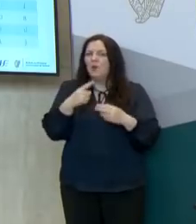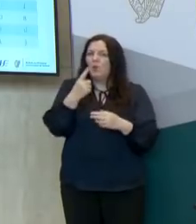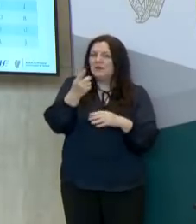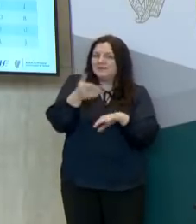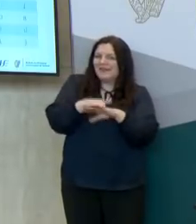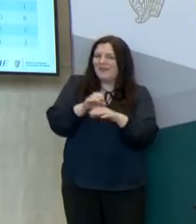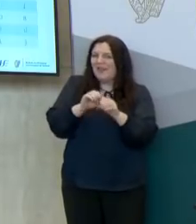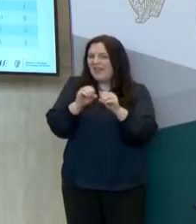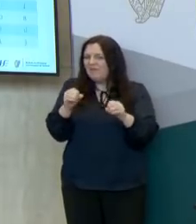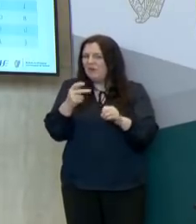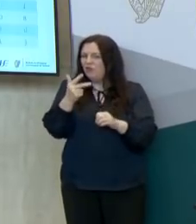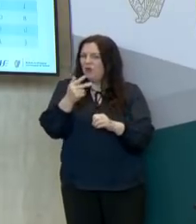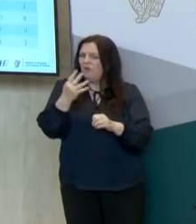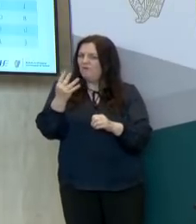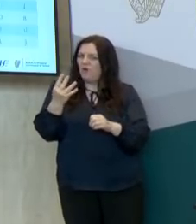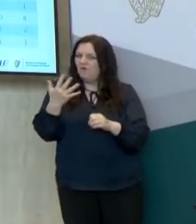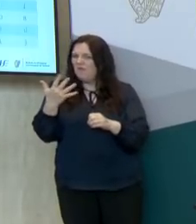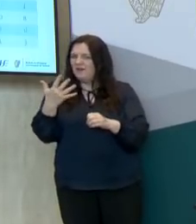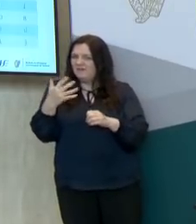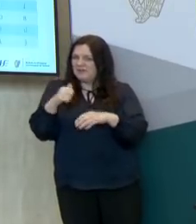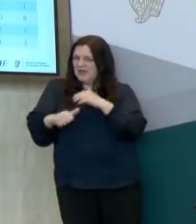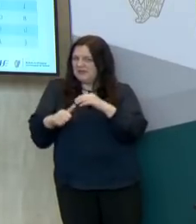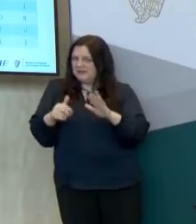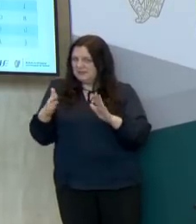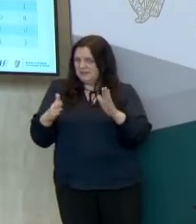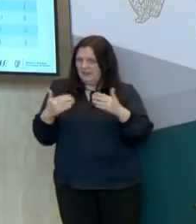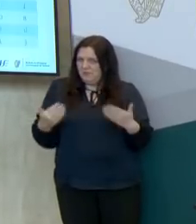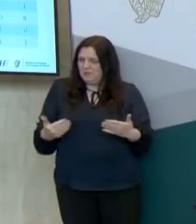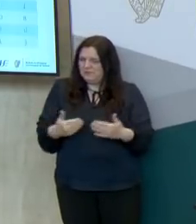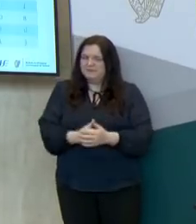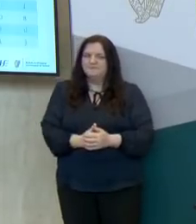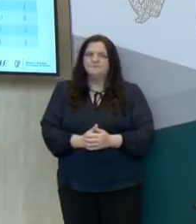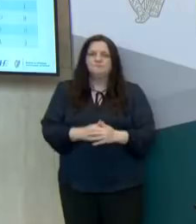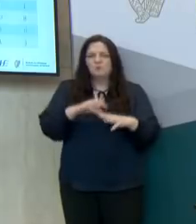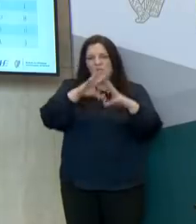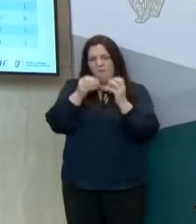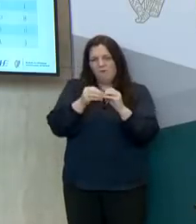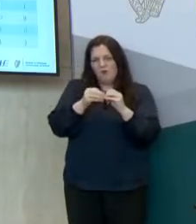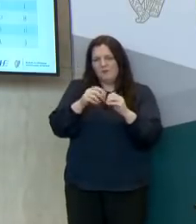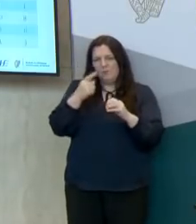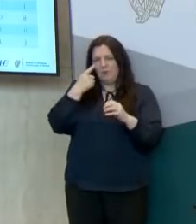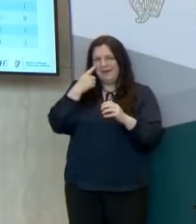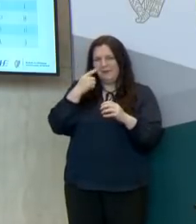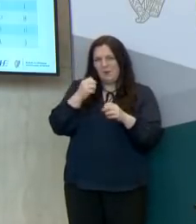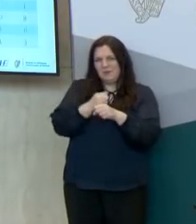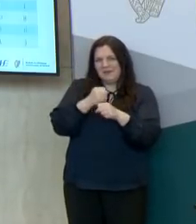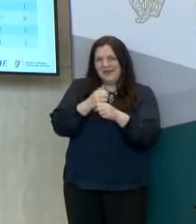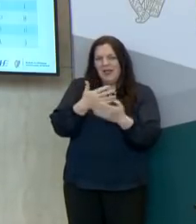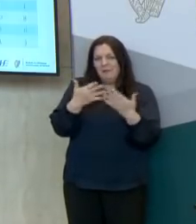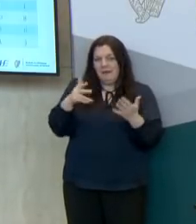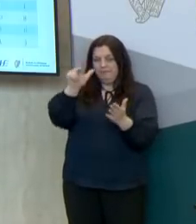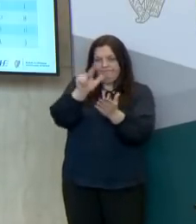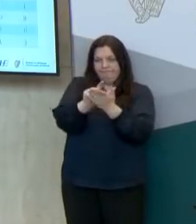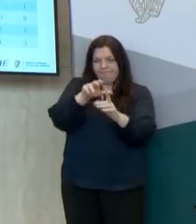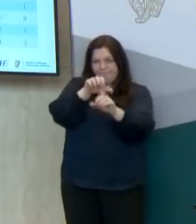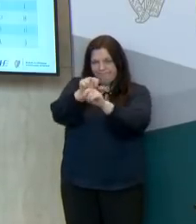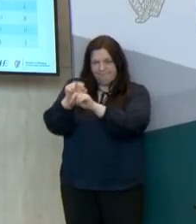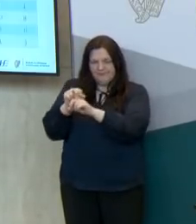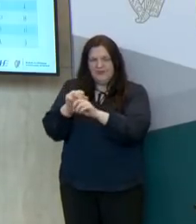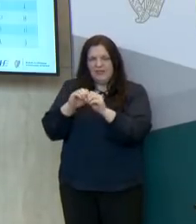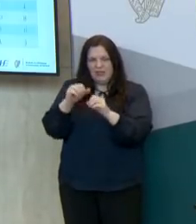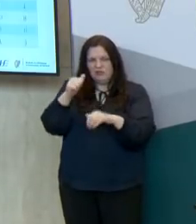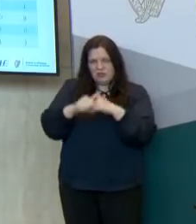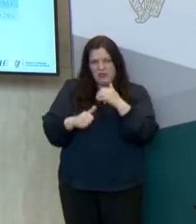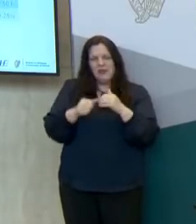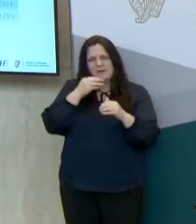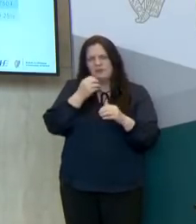days occurring at present. So on that key metric, looking at cases confirmed per day, which has been rising